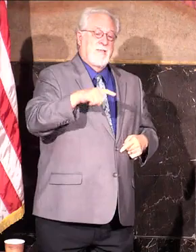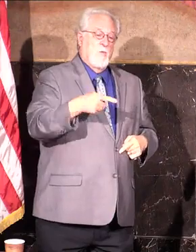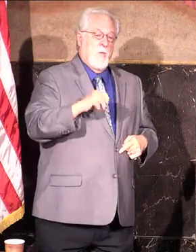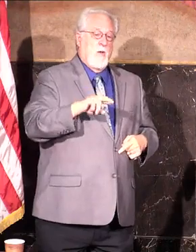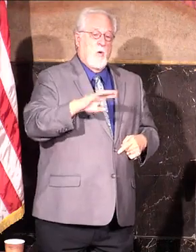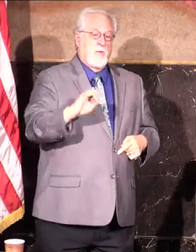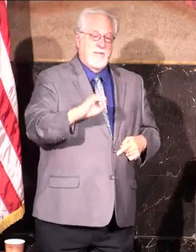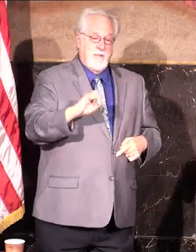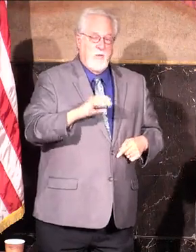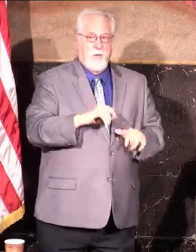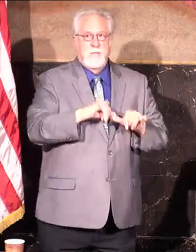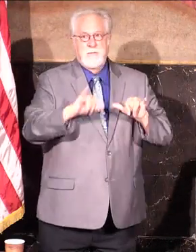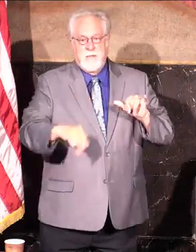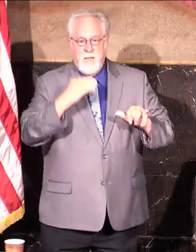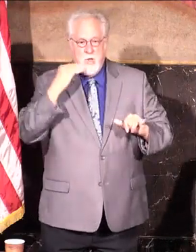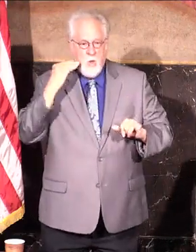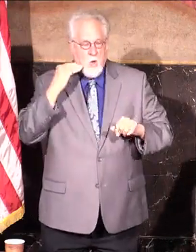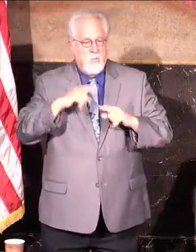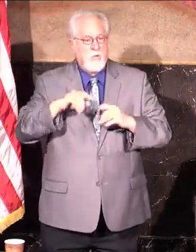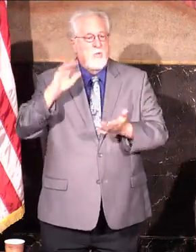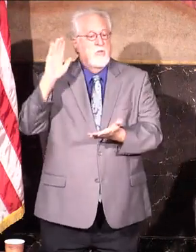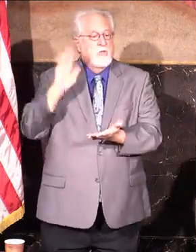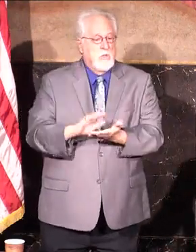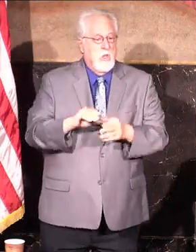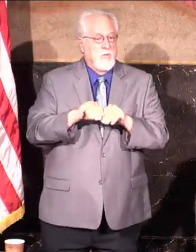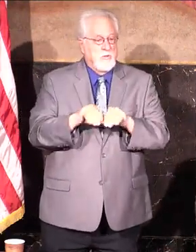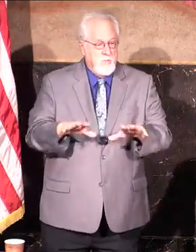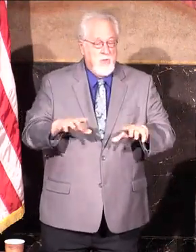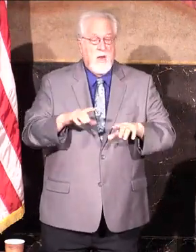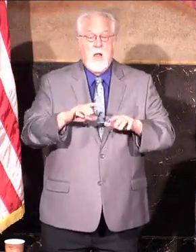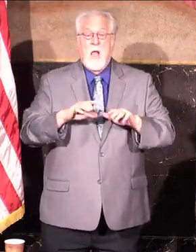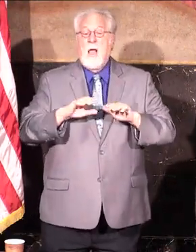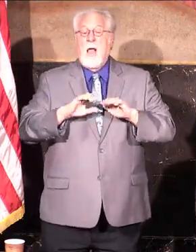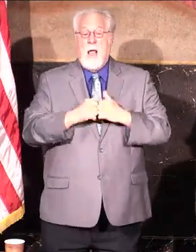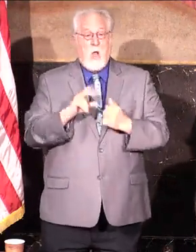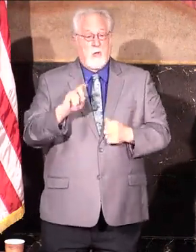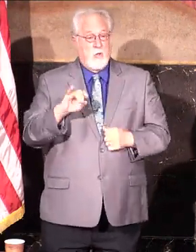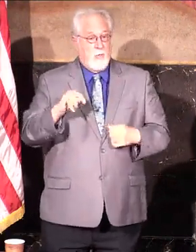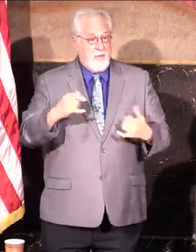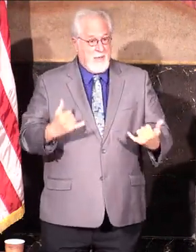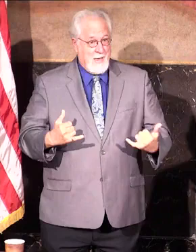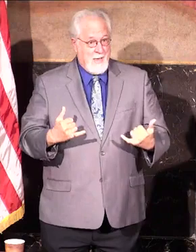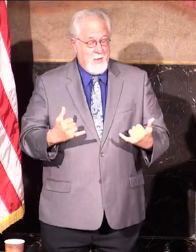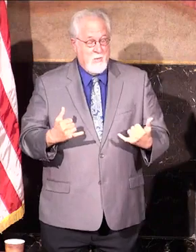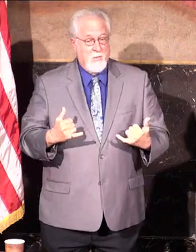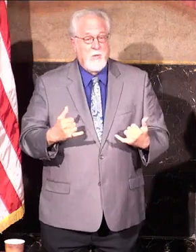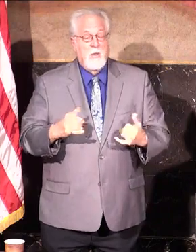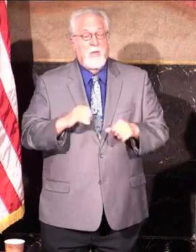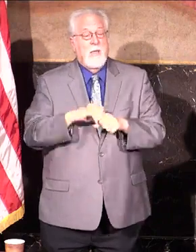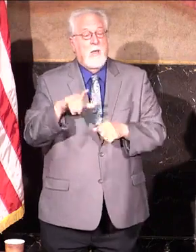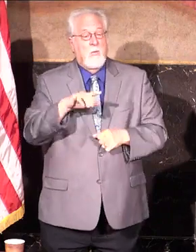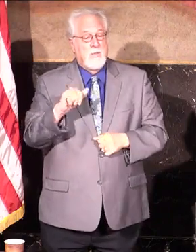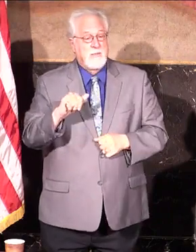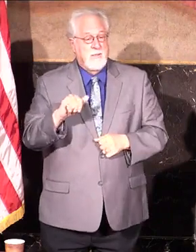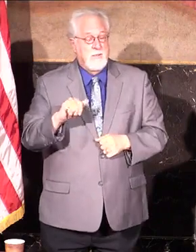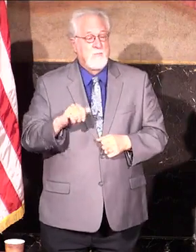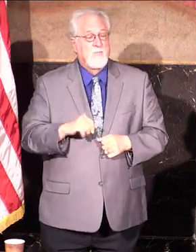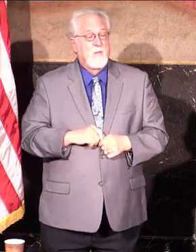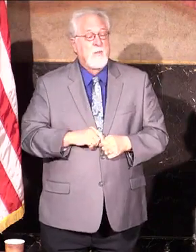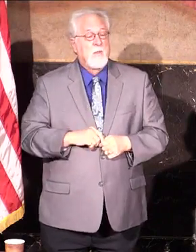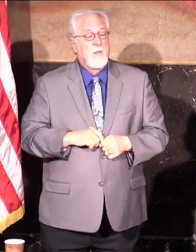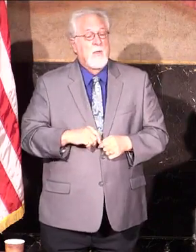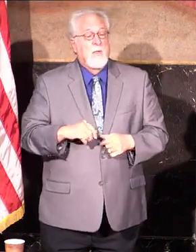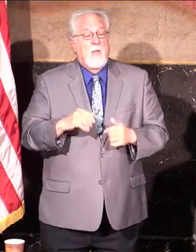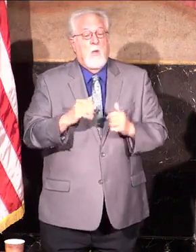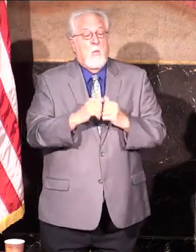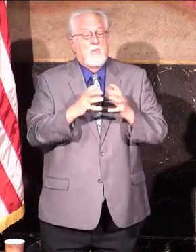stay-at-home order, in order to slow the spread. Really, the only way to do that in an environment like we have in Louisiana today, with